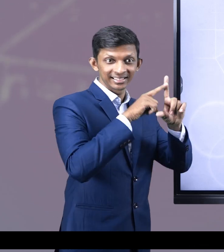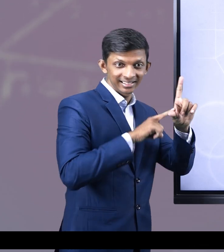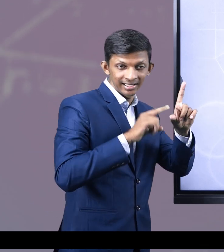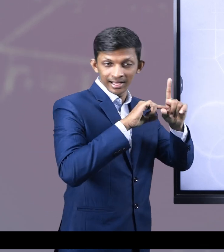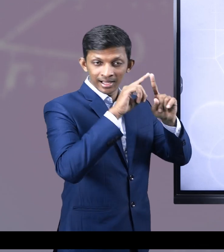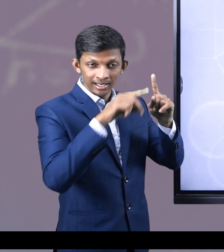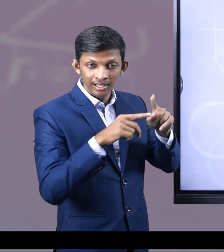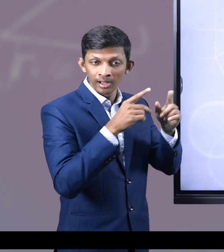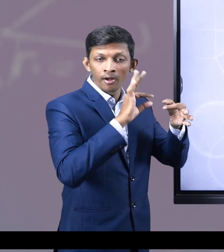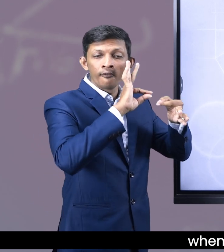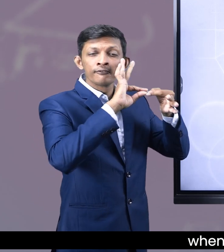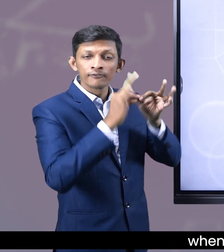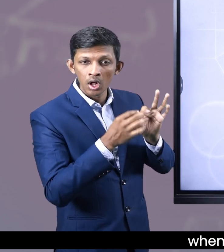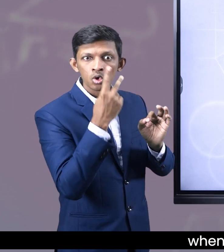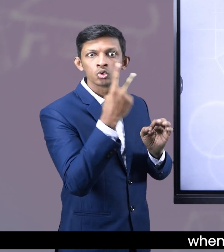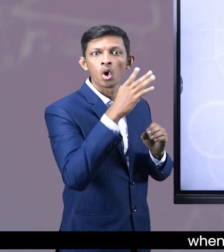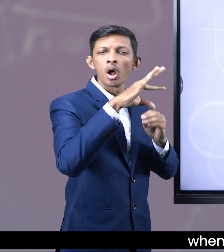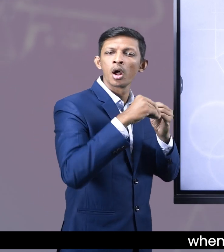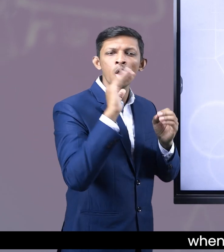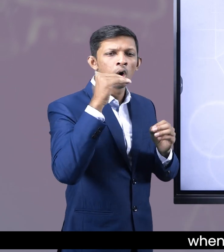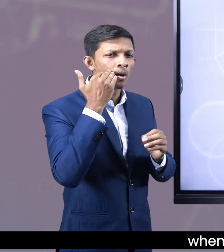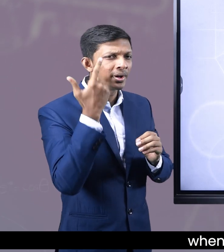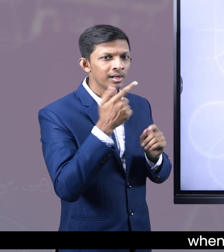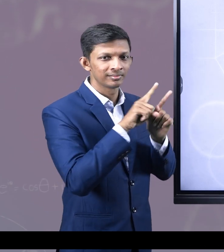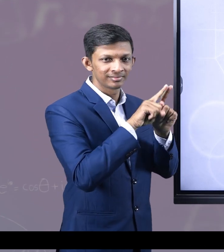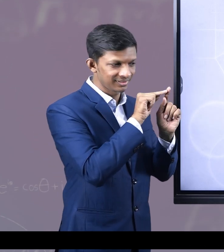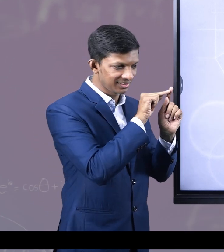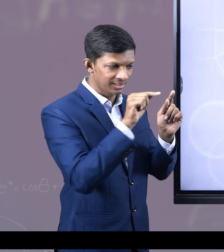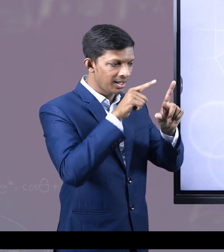An angle is formed when two rays meet at a point called the vertex.